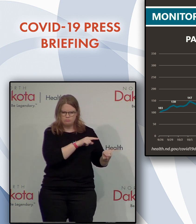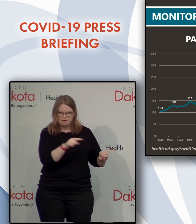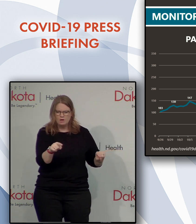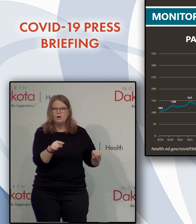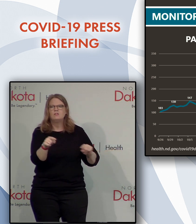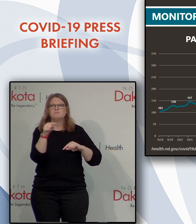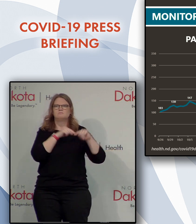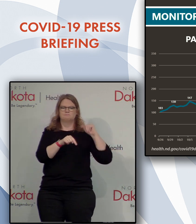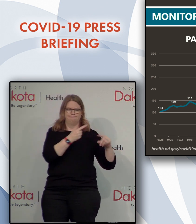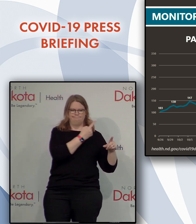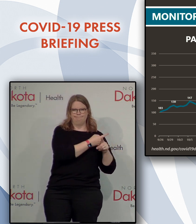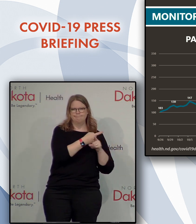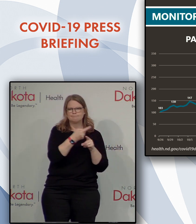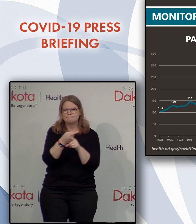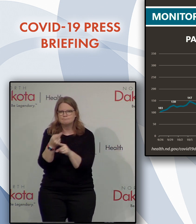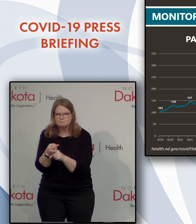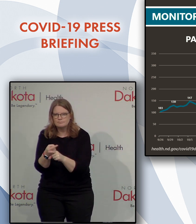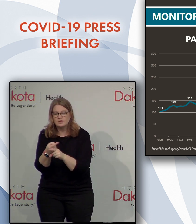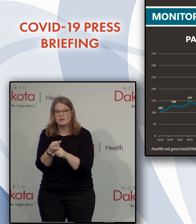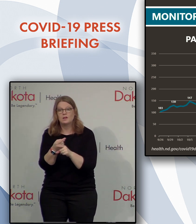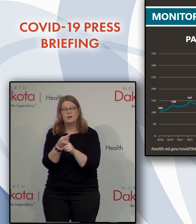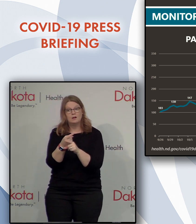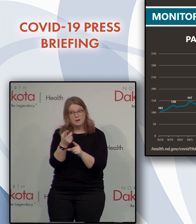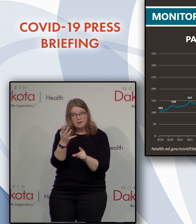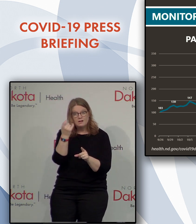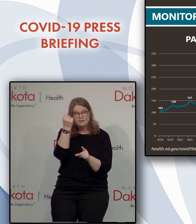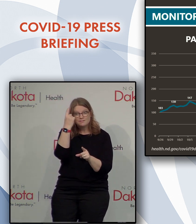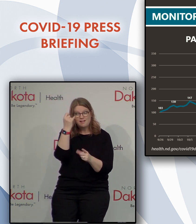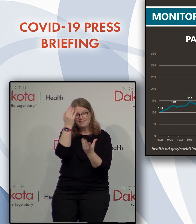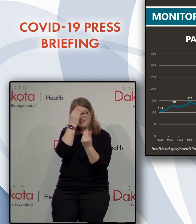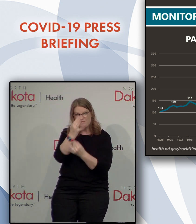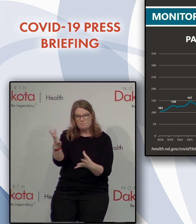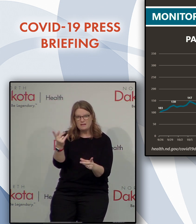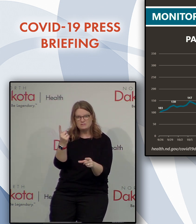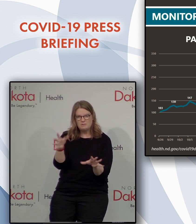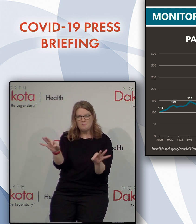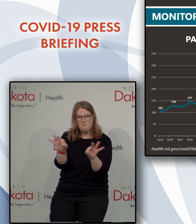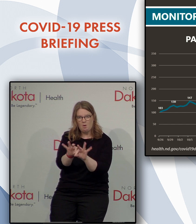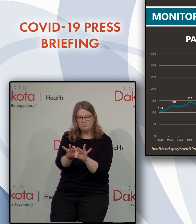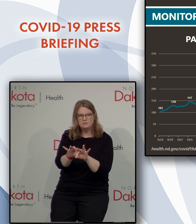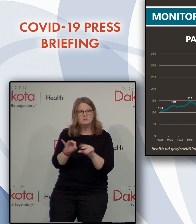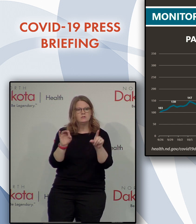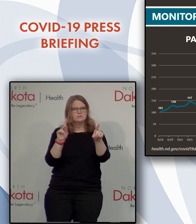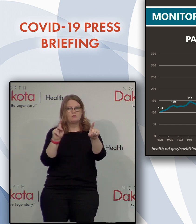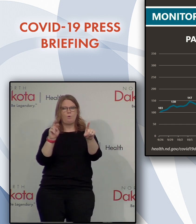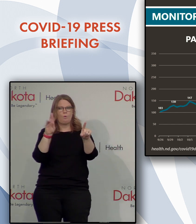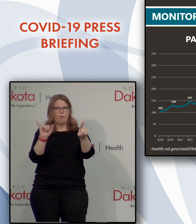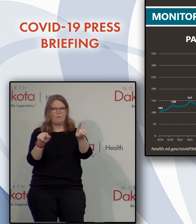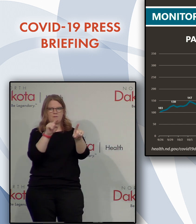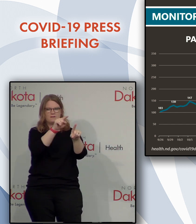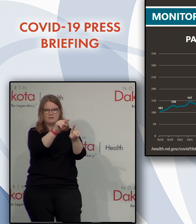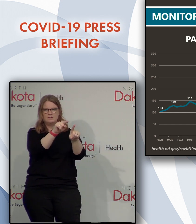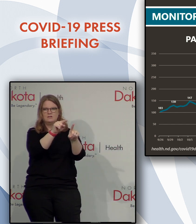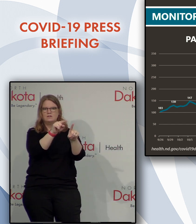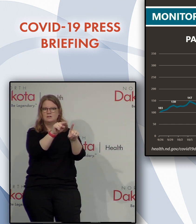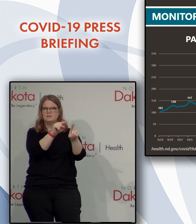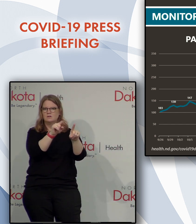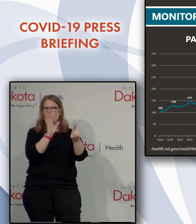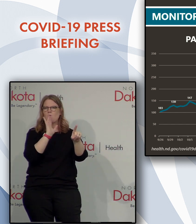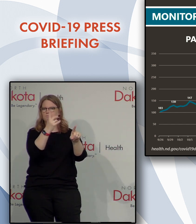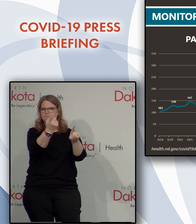But because data is so important to what we're doing, Kirby Kruger, who's the director of the Department of Health's Disease Control,